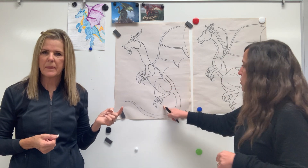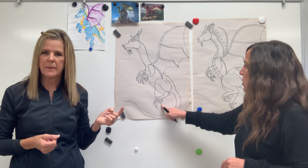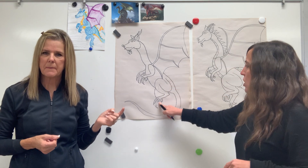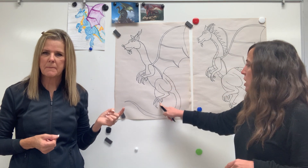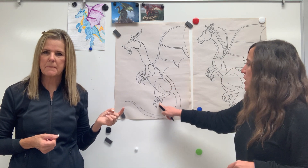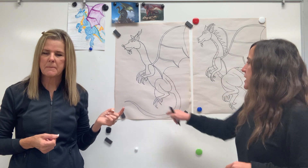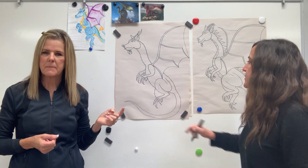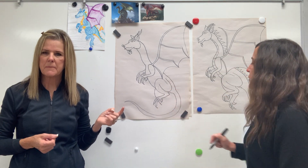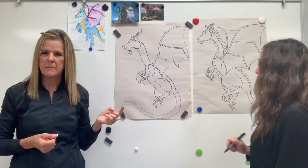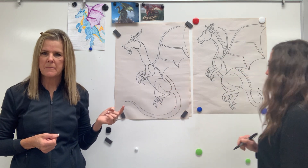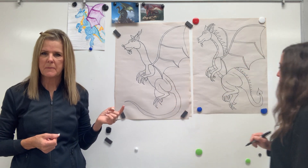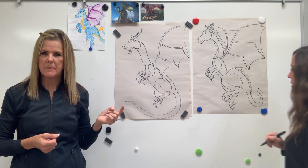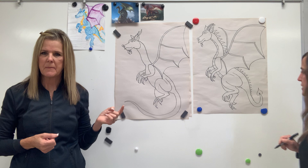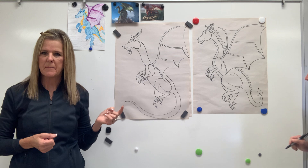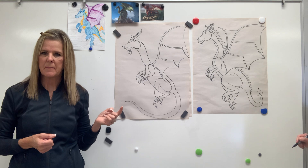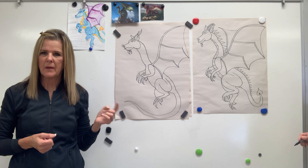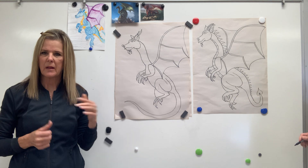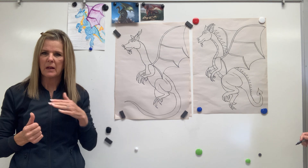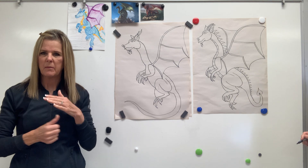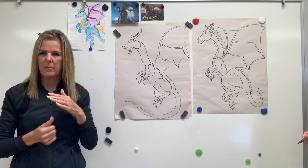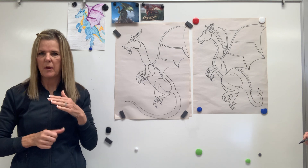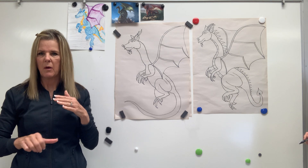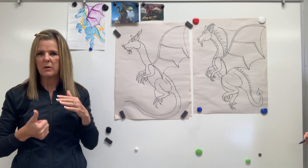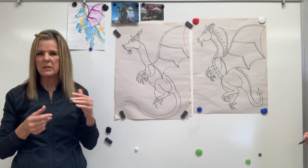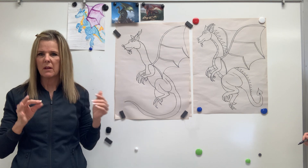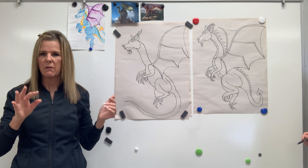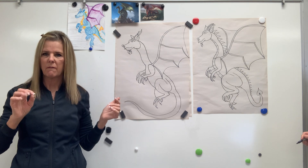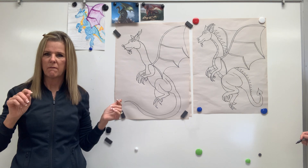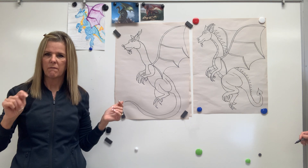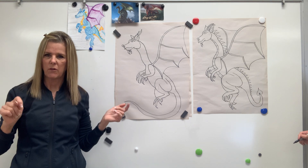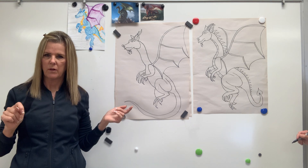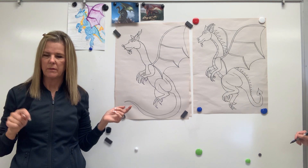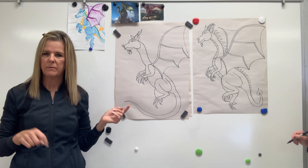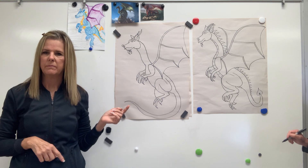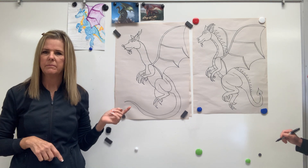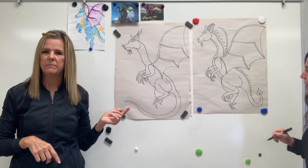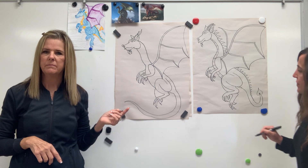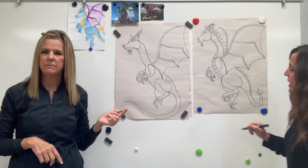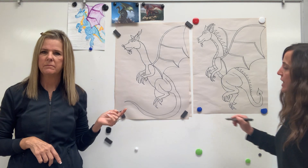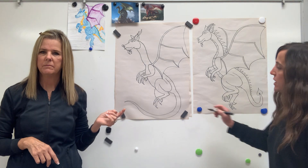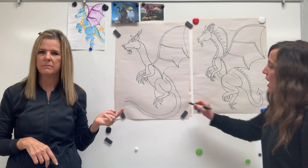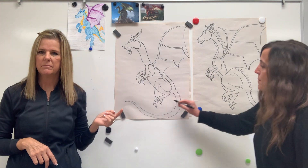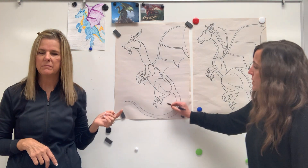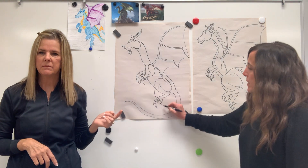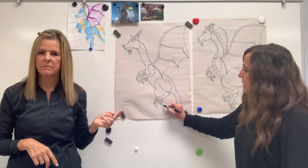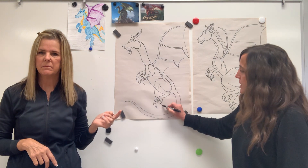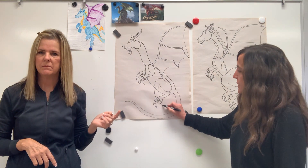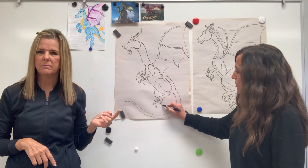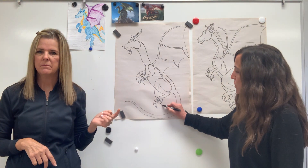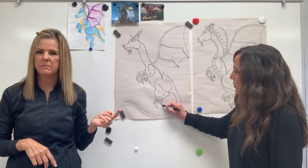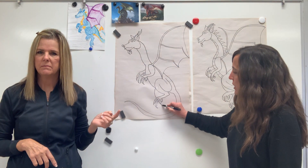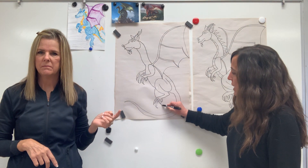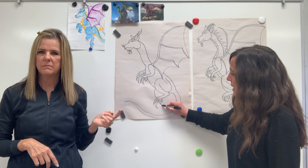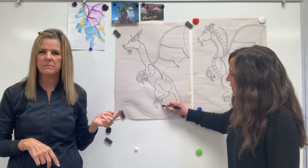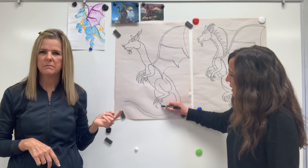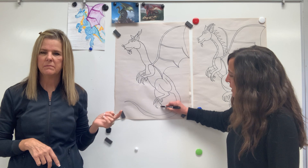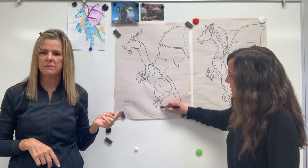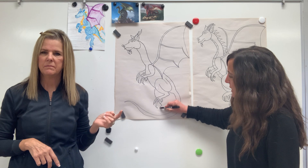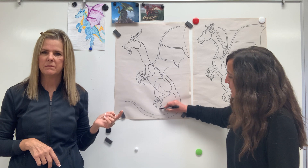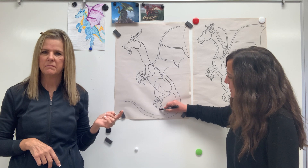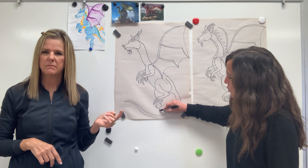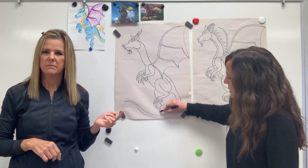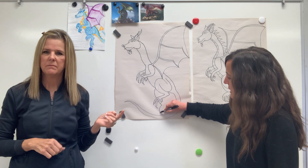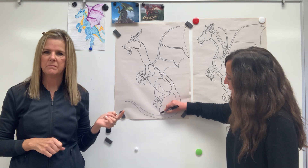below his foot, his other foot that's already there. And then I'm gonna make this foot really kind of